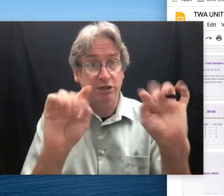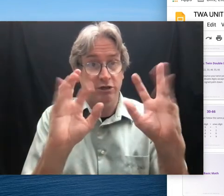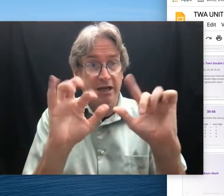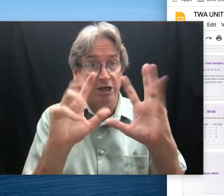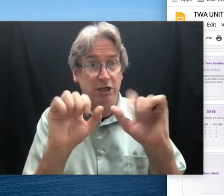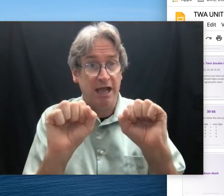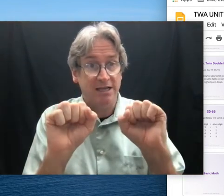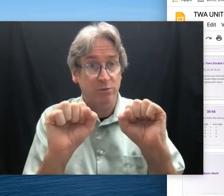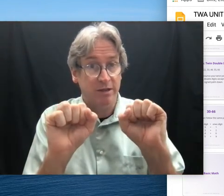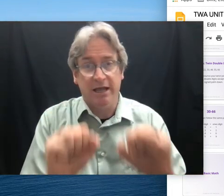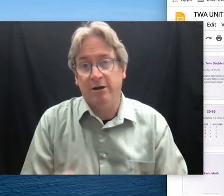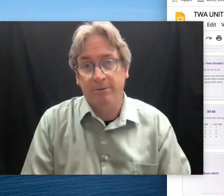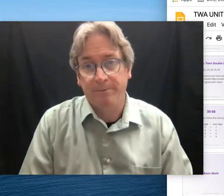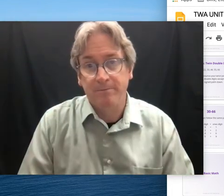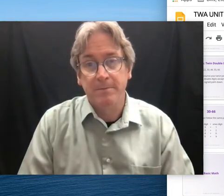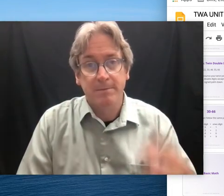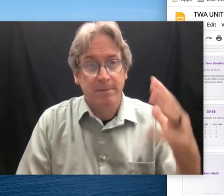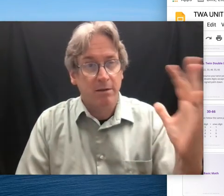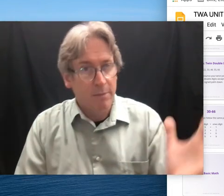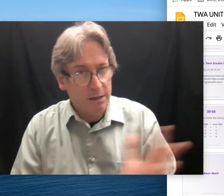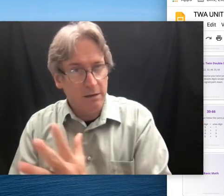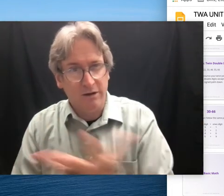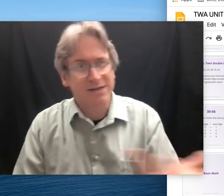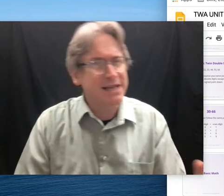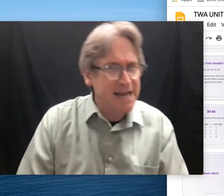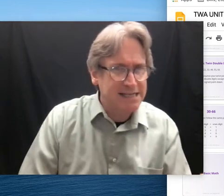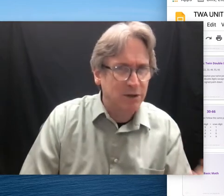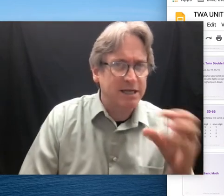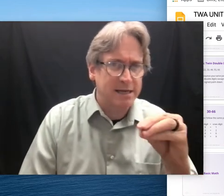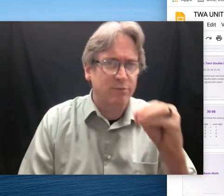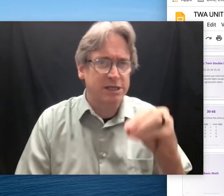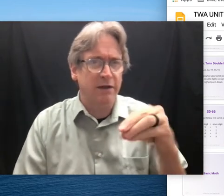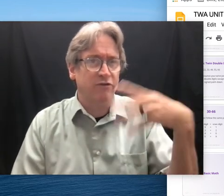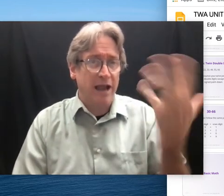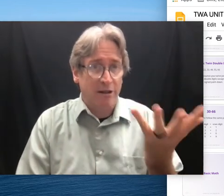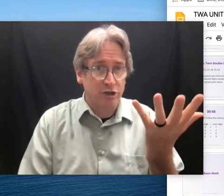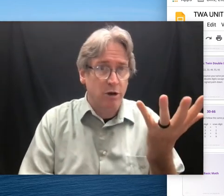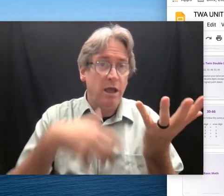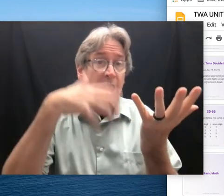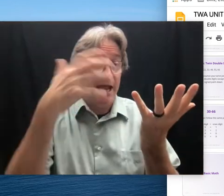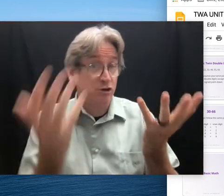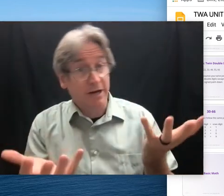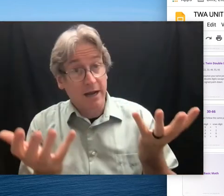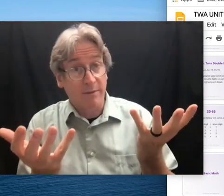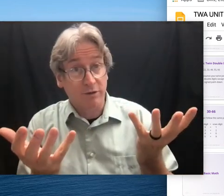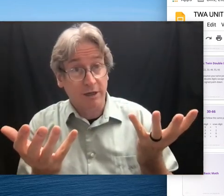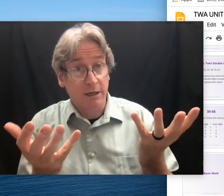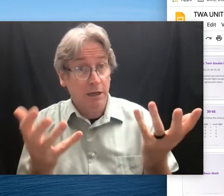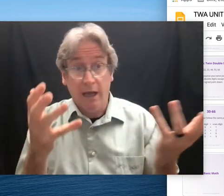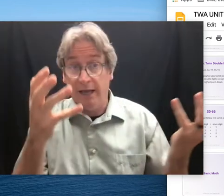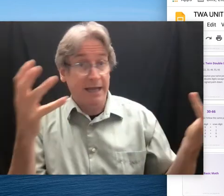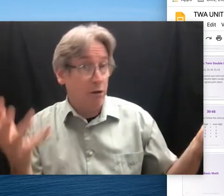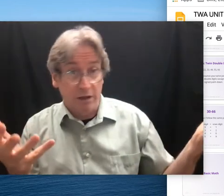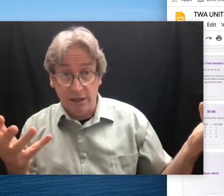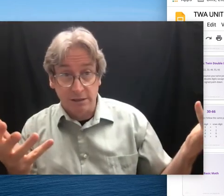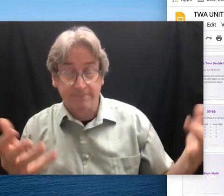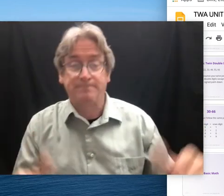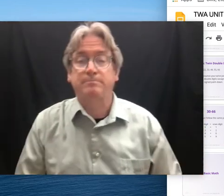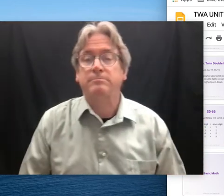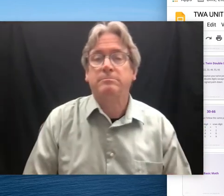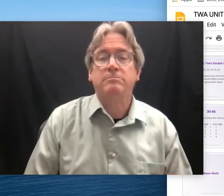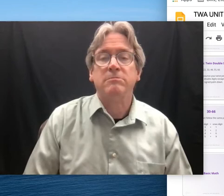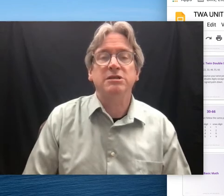to initialize with the letter. But there isn't necessarily a separate sign for algebra and trigonometry and